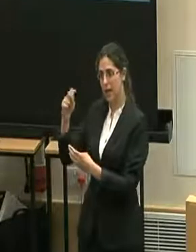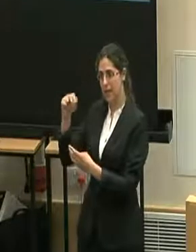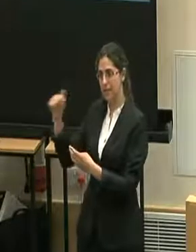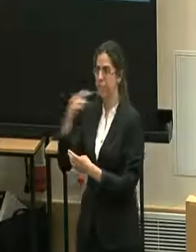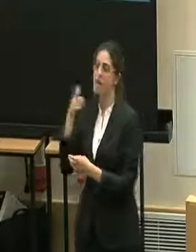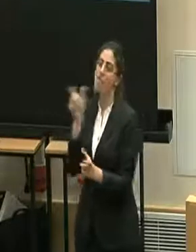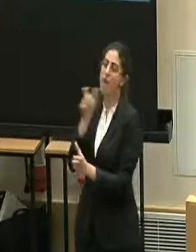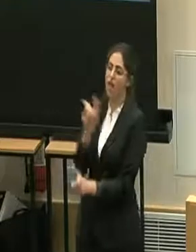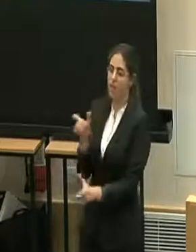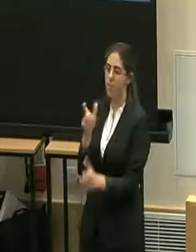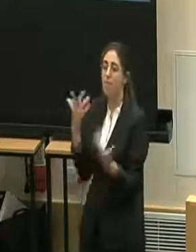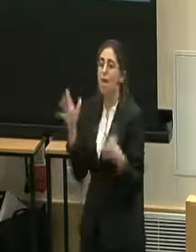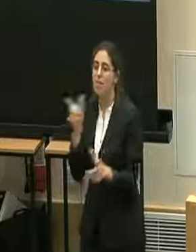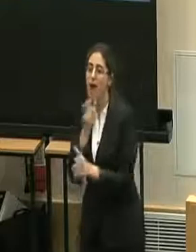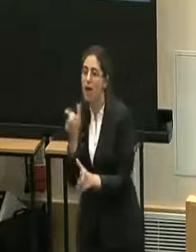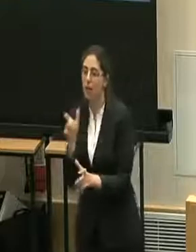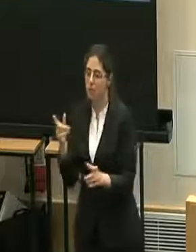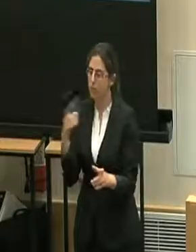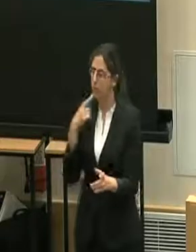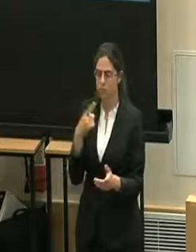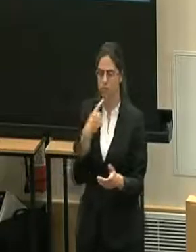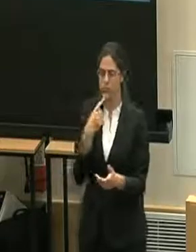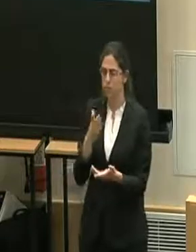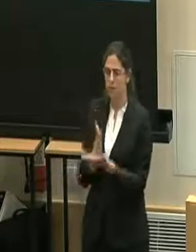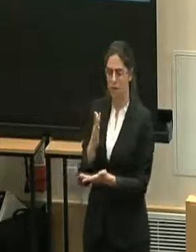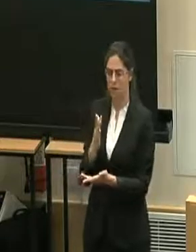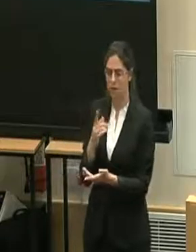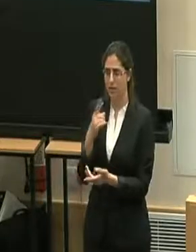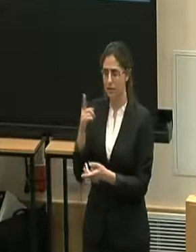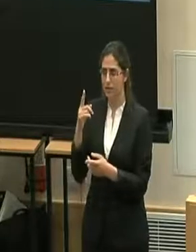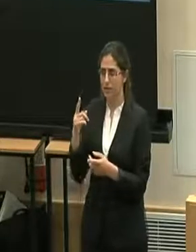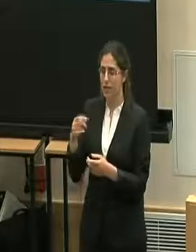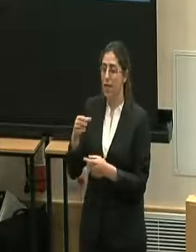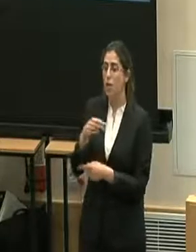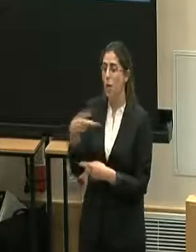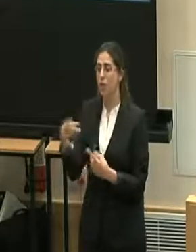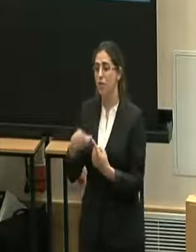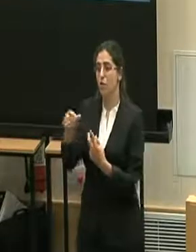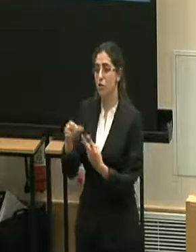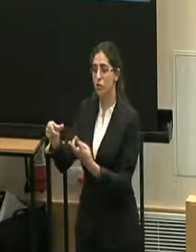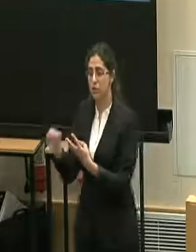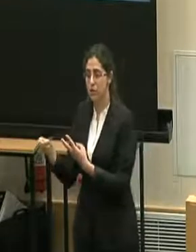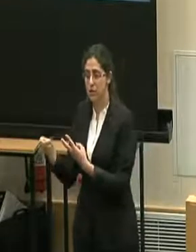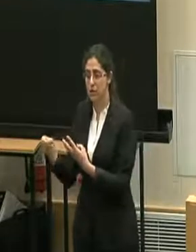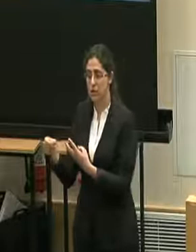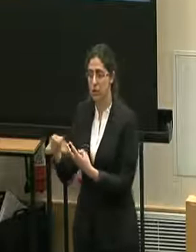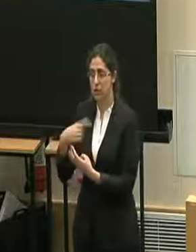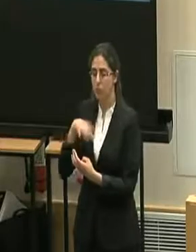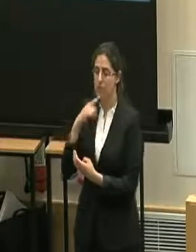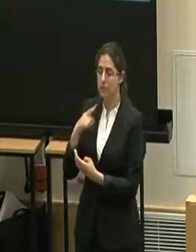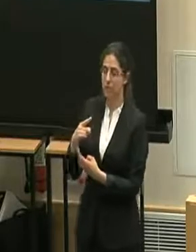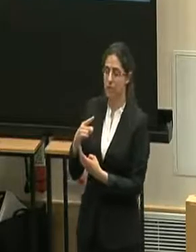it's hard to say, but he's right. This sense of equality of opportunity is a sense in which